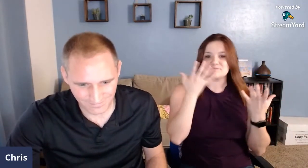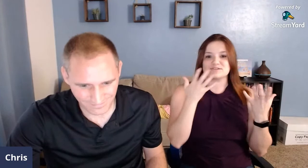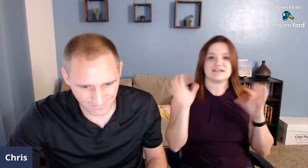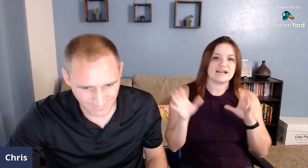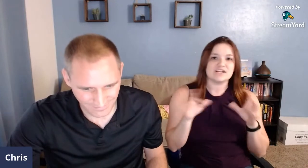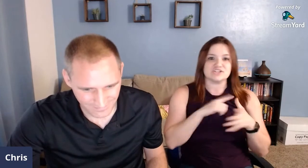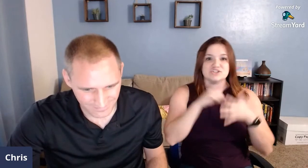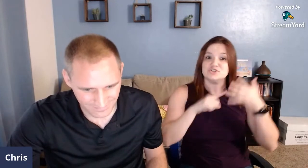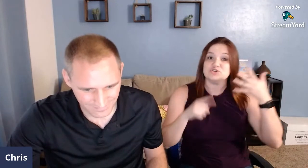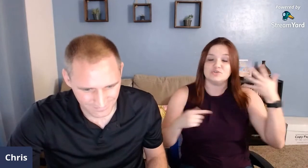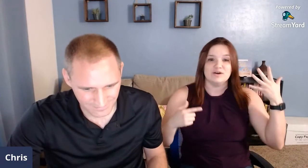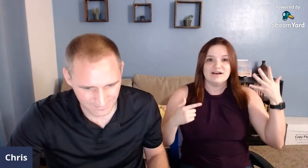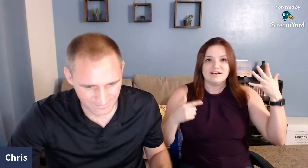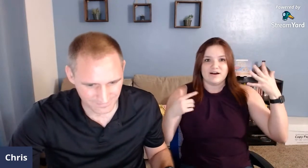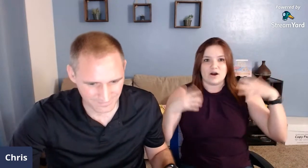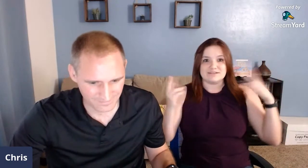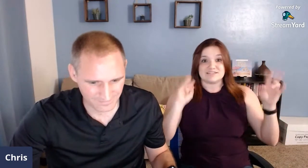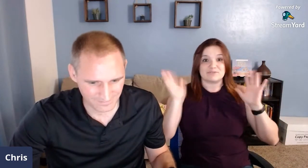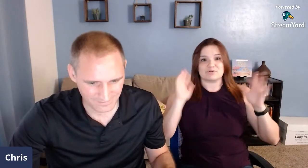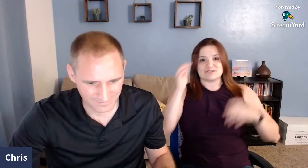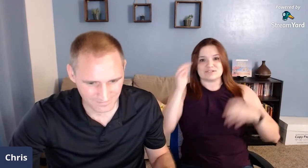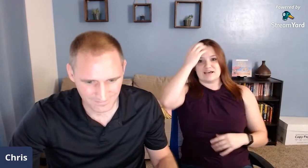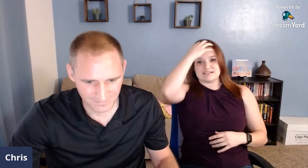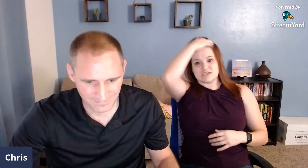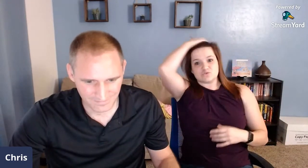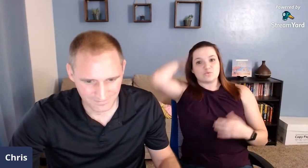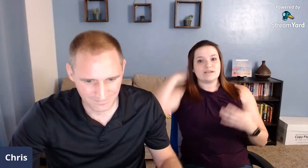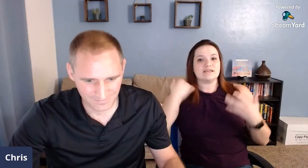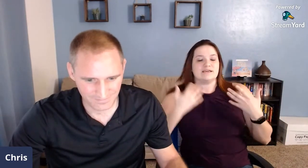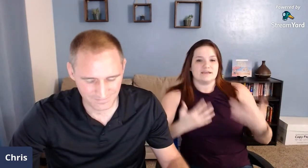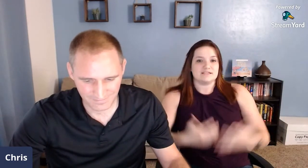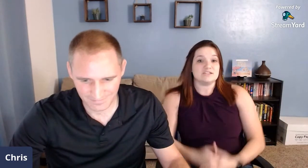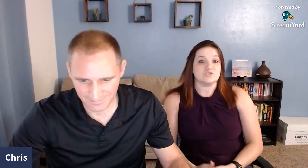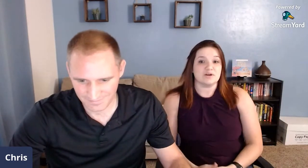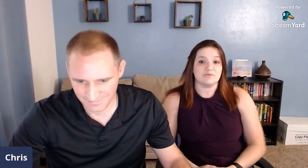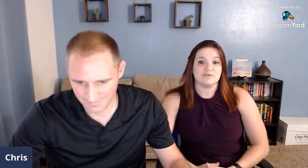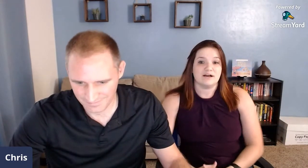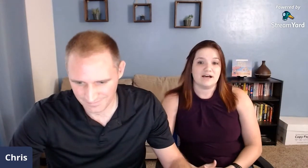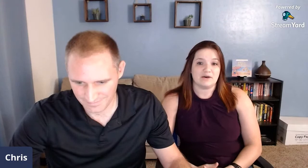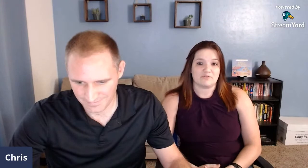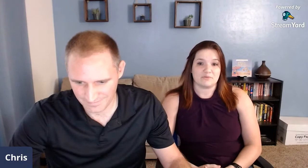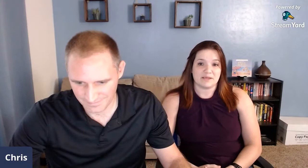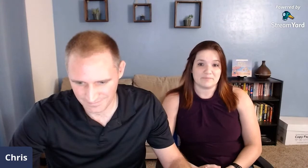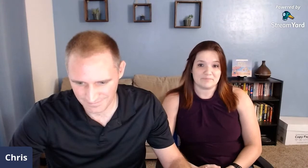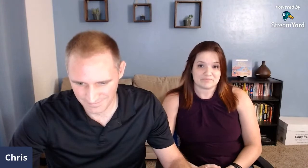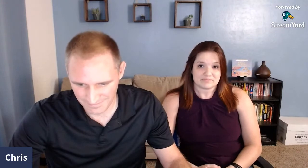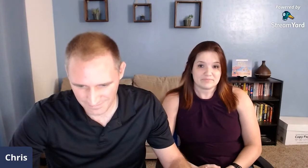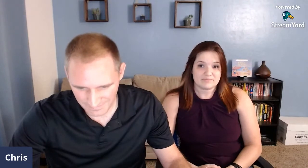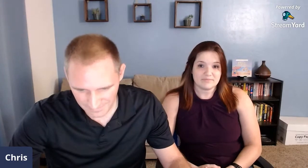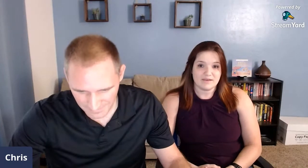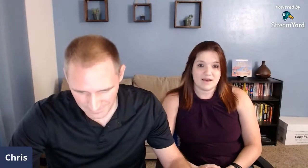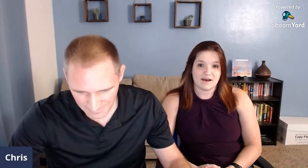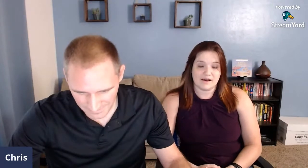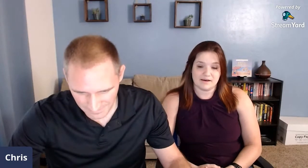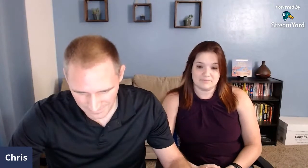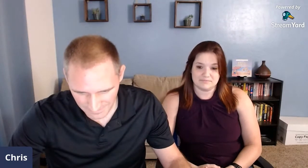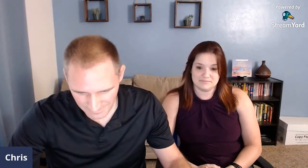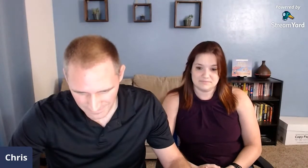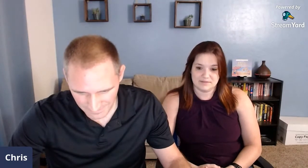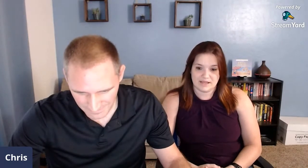person, I'm this person. And I just do all these different personalities, and it's enjoyable for me.